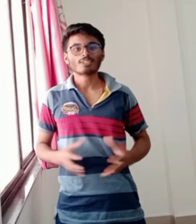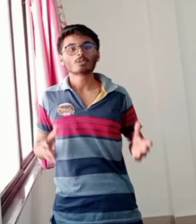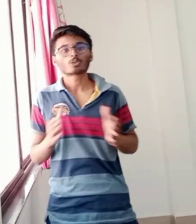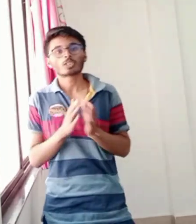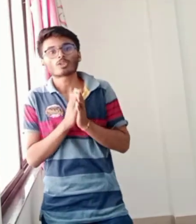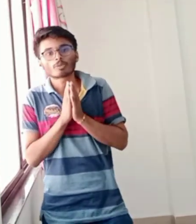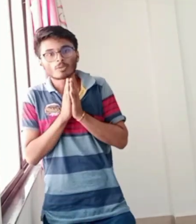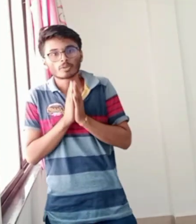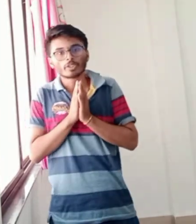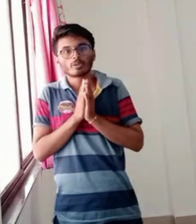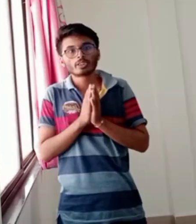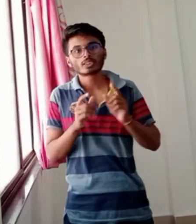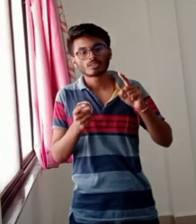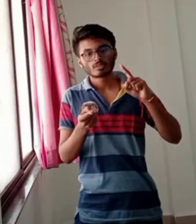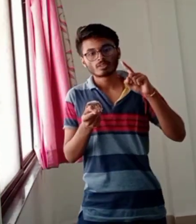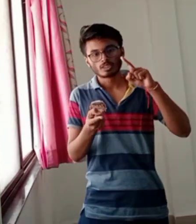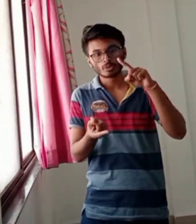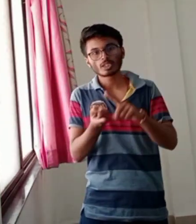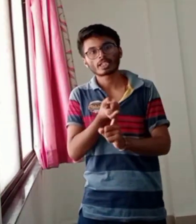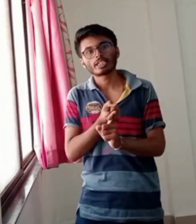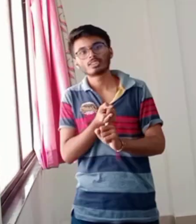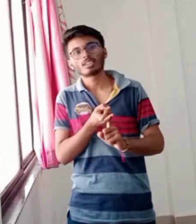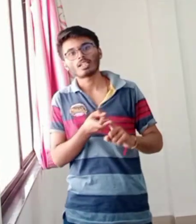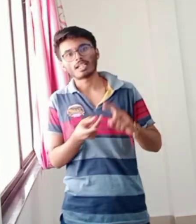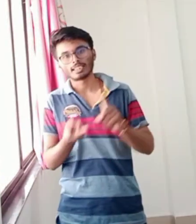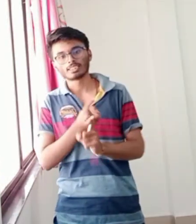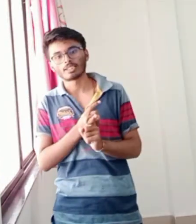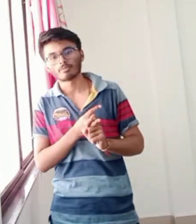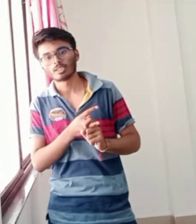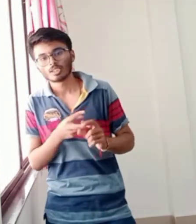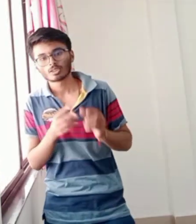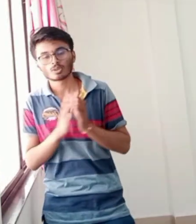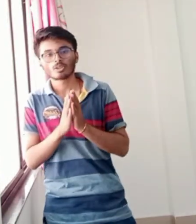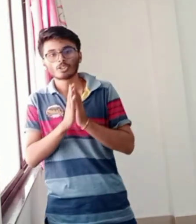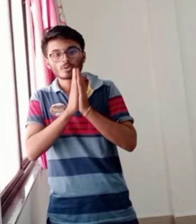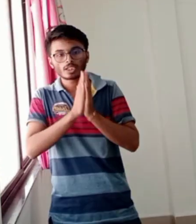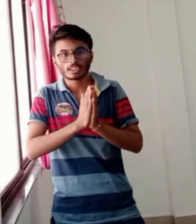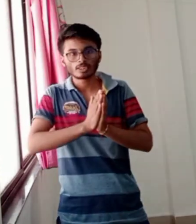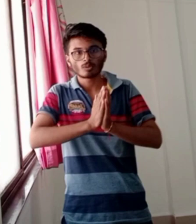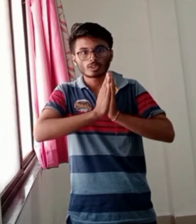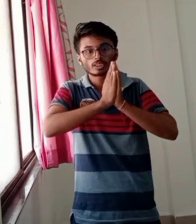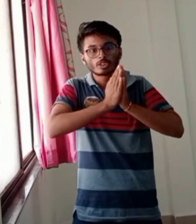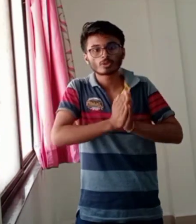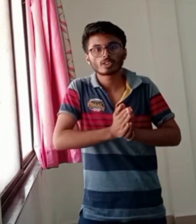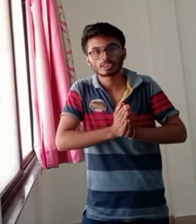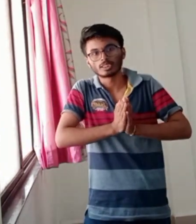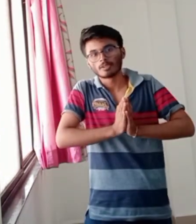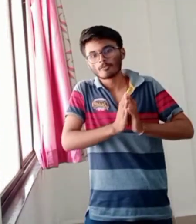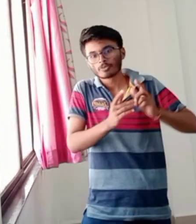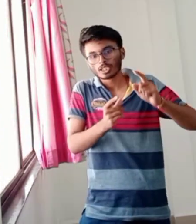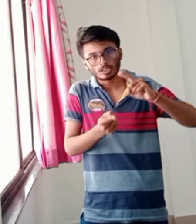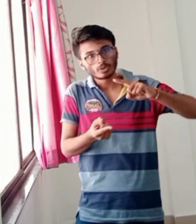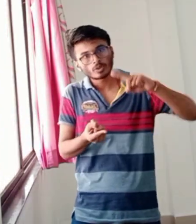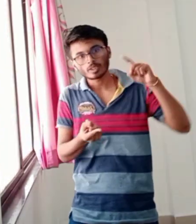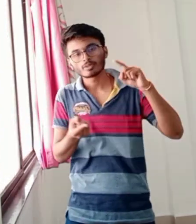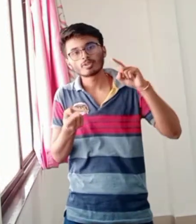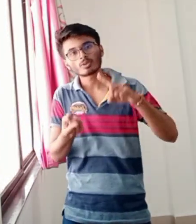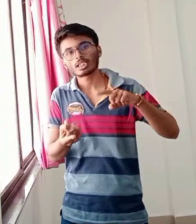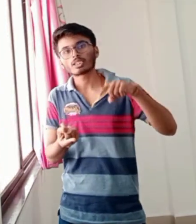Hello, today's topic of the video is nucleic acid and enzyme. So, nucleic acid, what is a nucleic acid? We know that